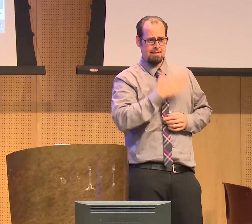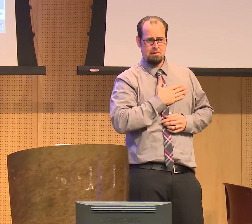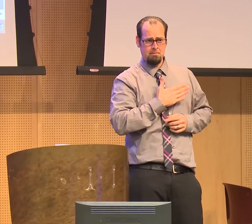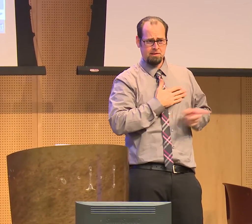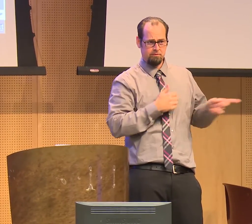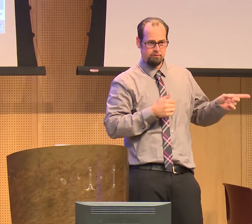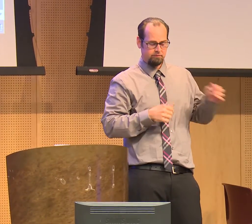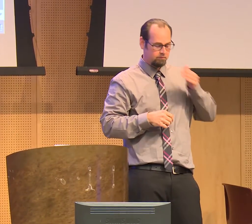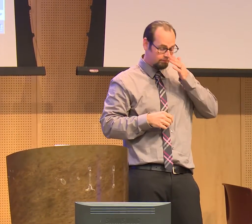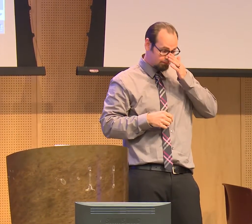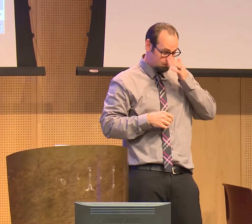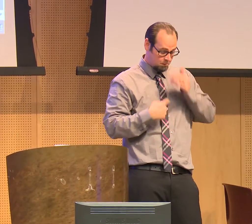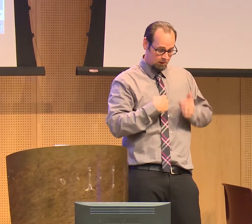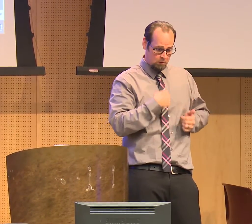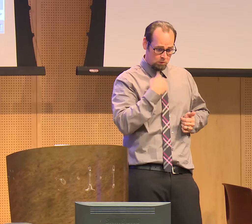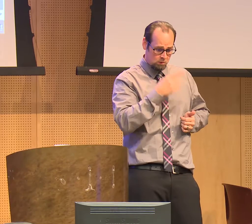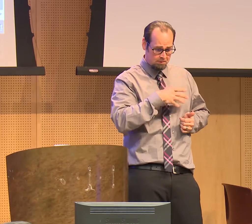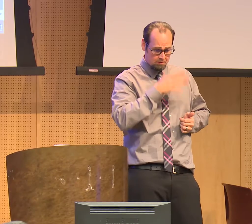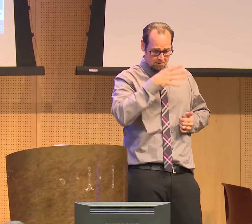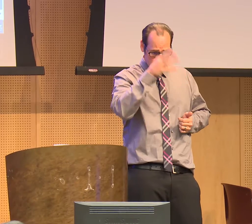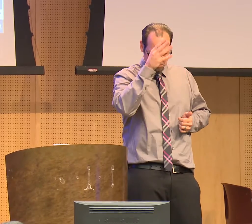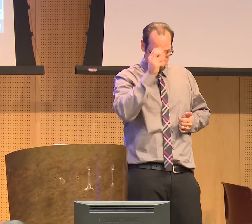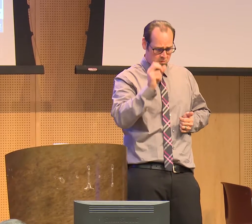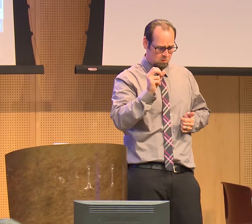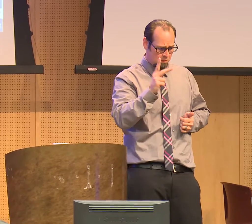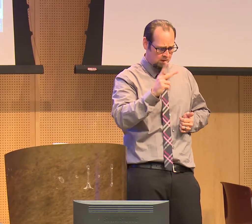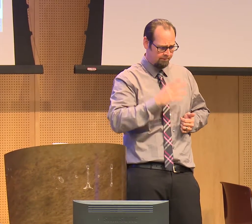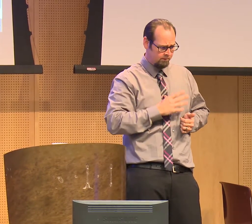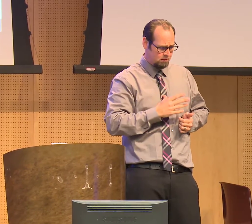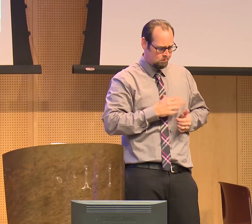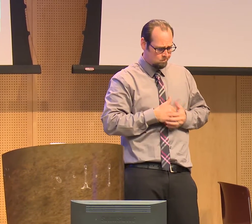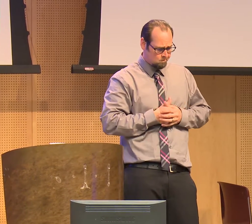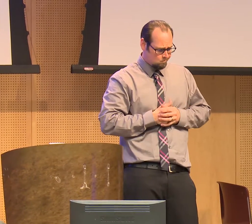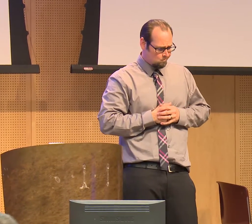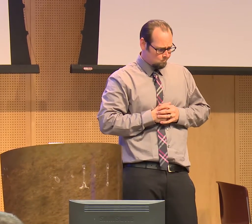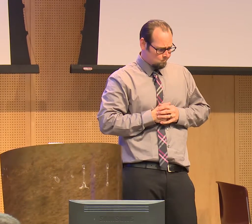My grades were average, and my parents were okay with that.